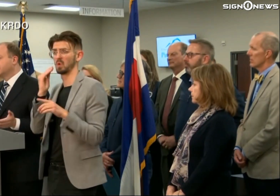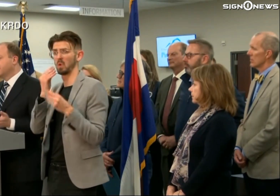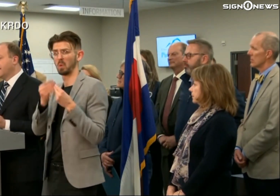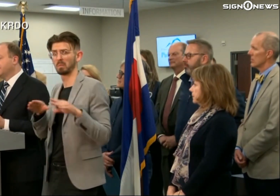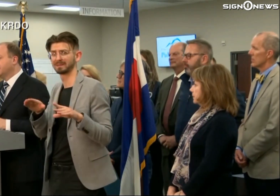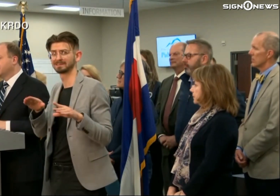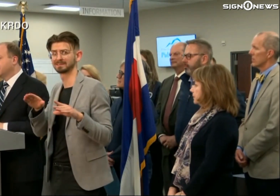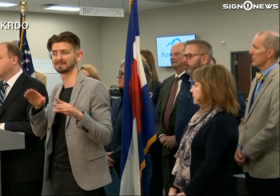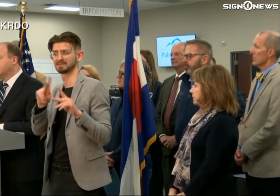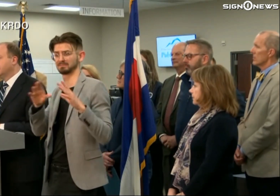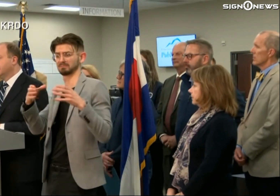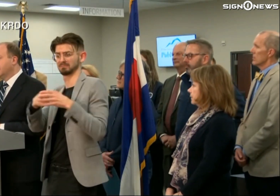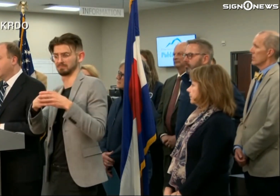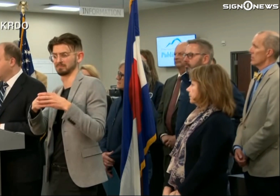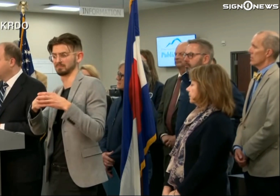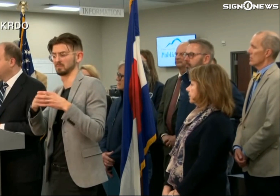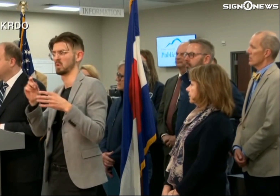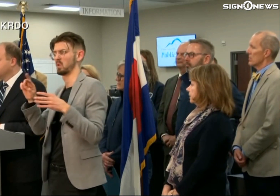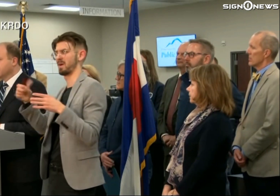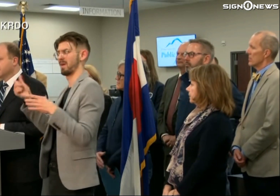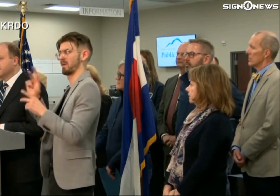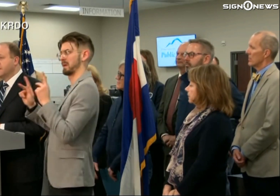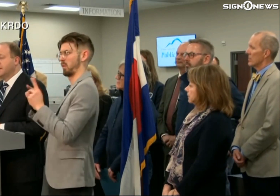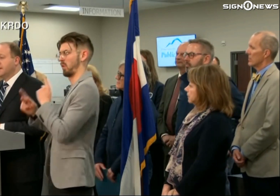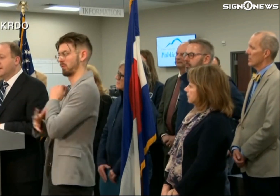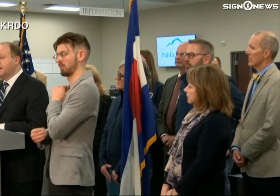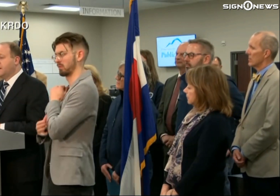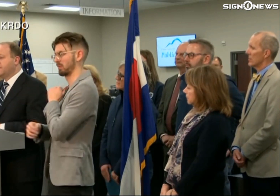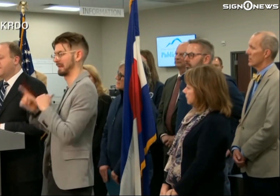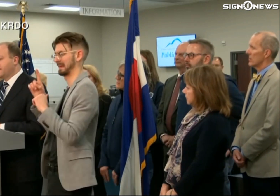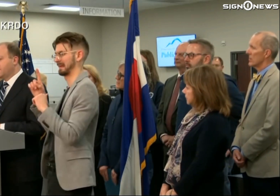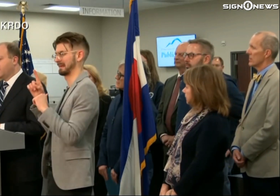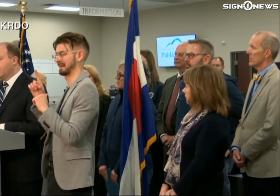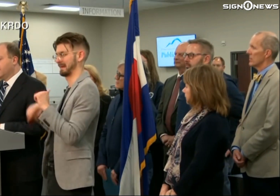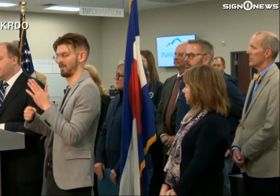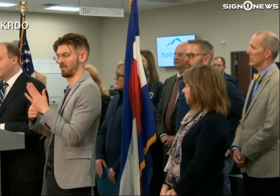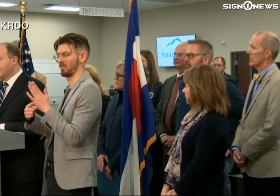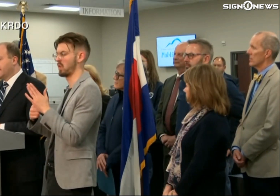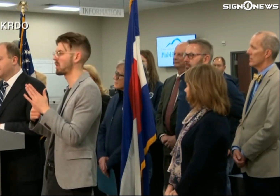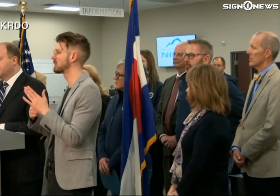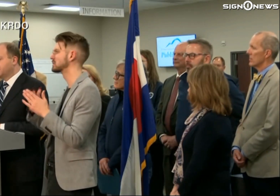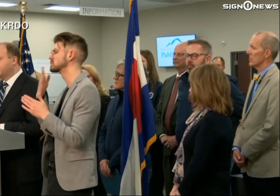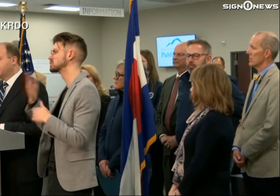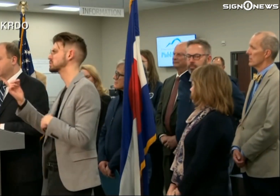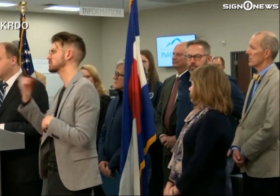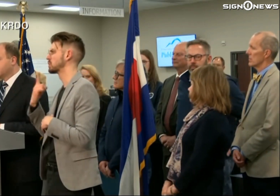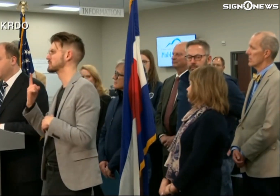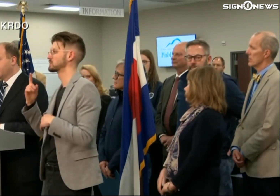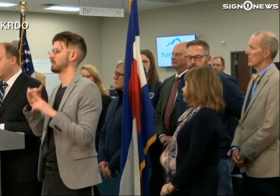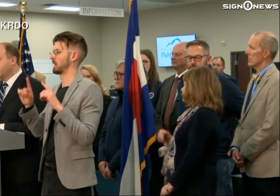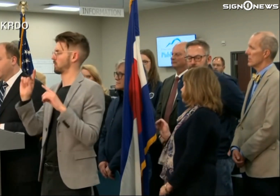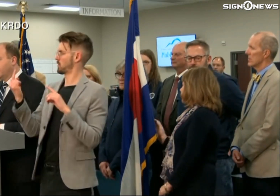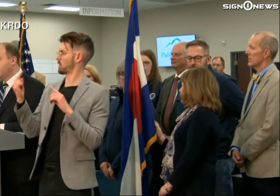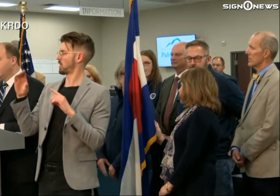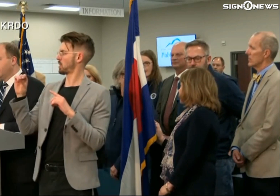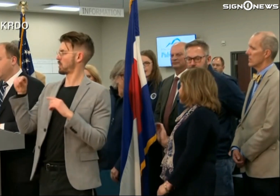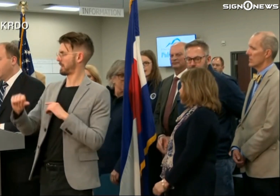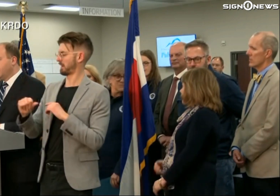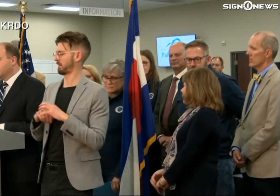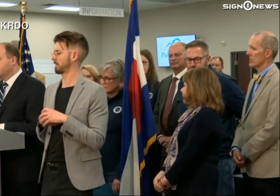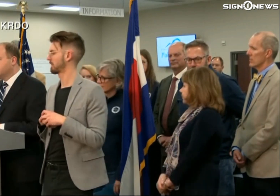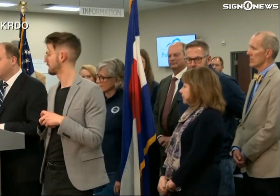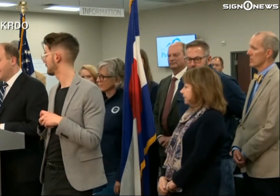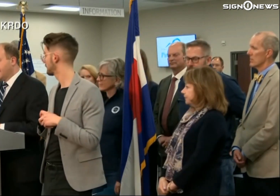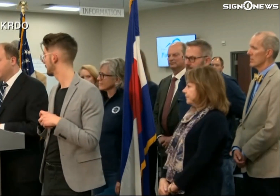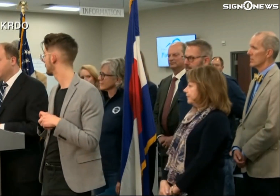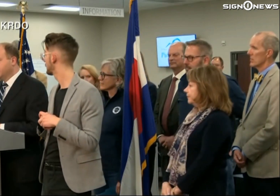whom also have additional health concerns. Thank you all, and again, just to put this in perspective, we